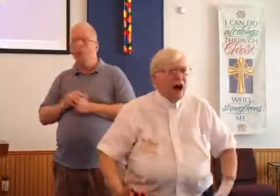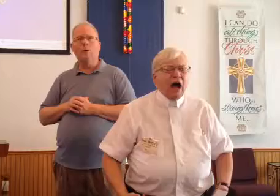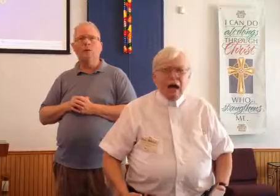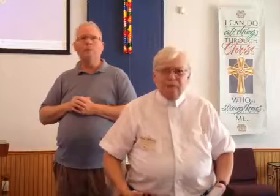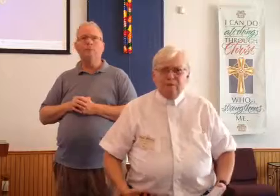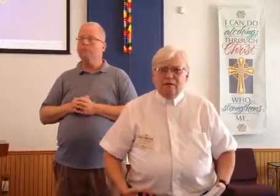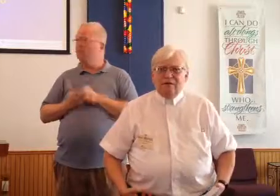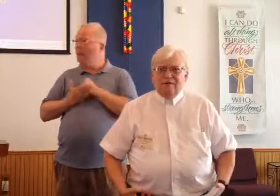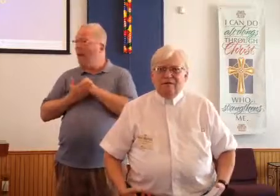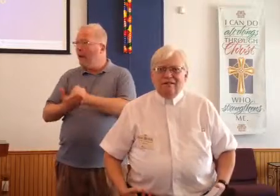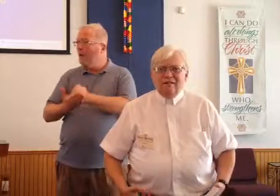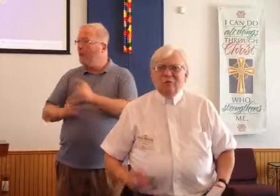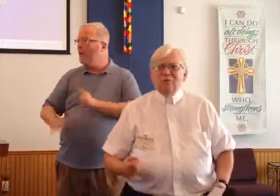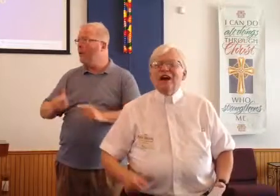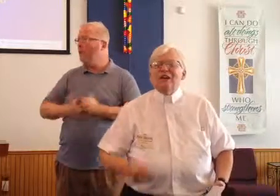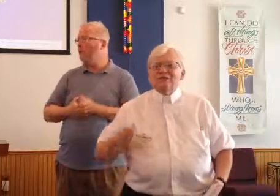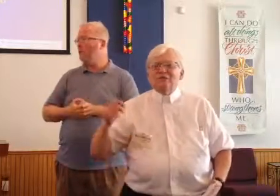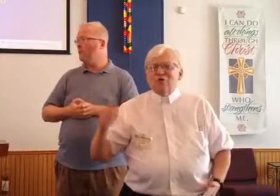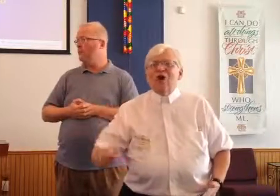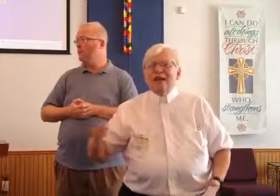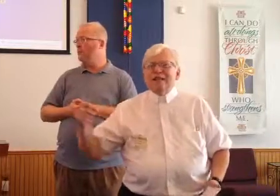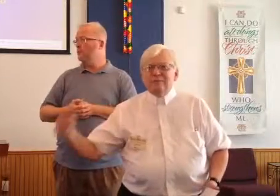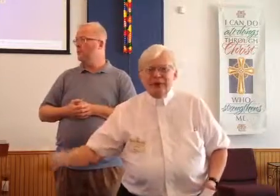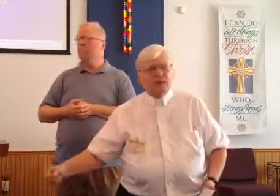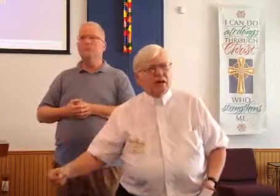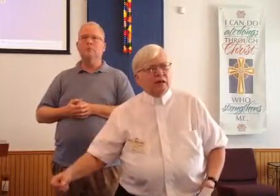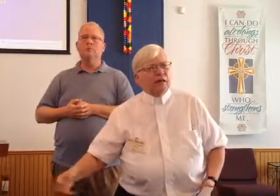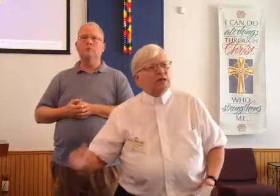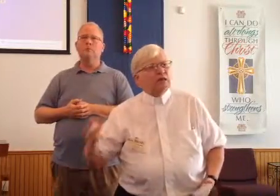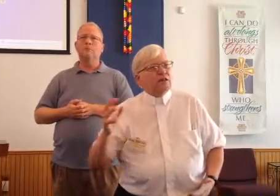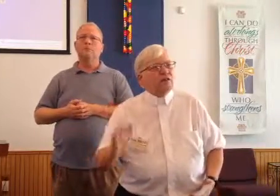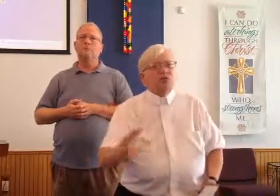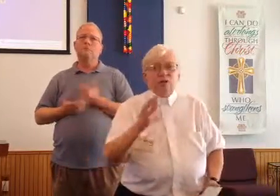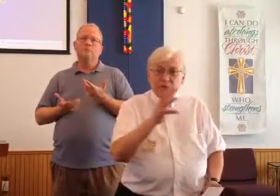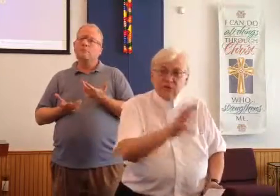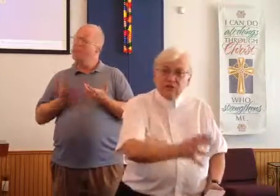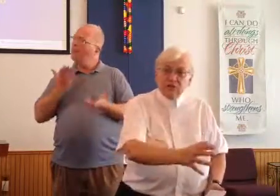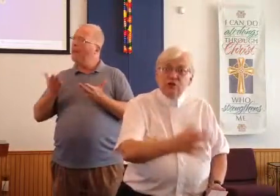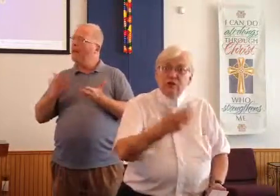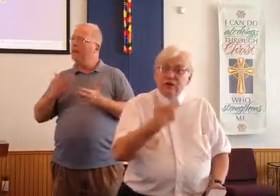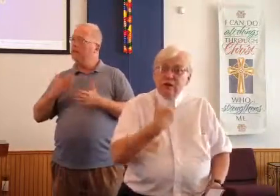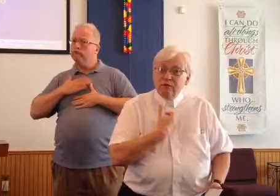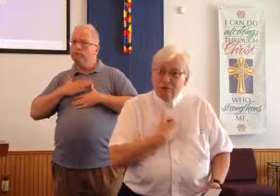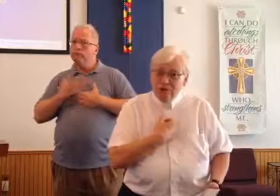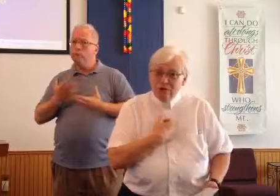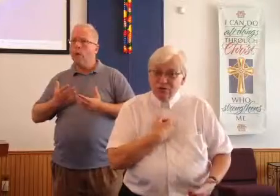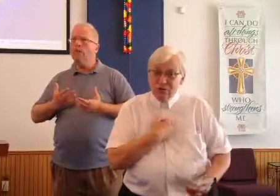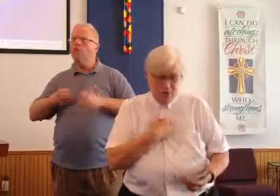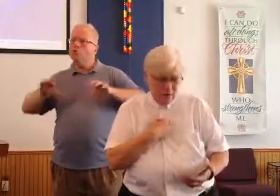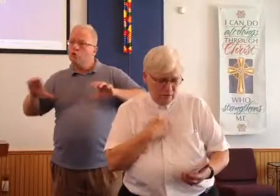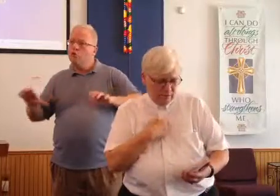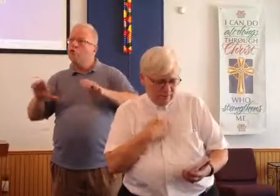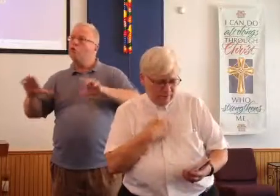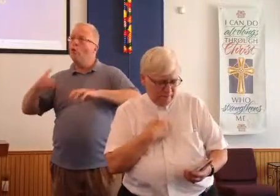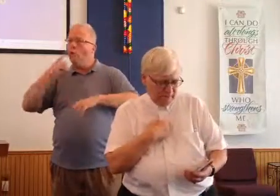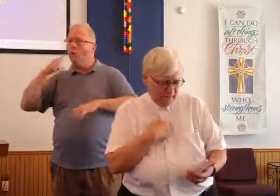the time when we're not trying to make money to do something that's good for our souls?